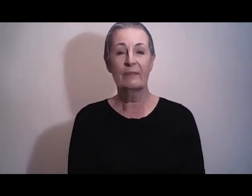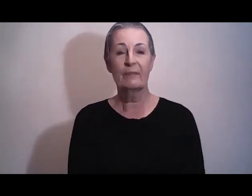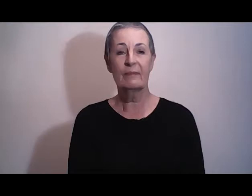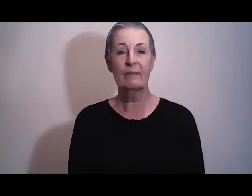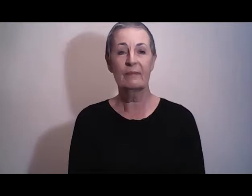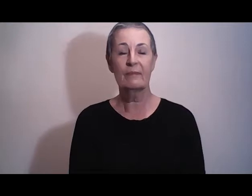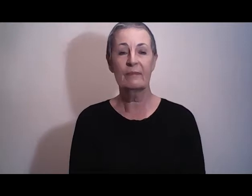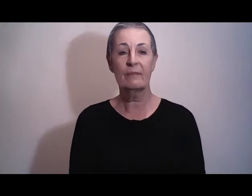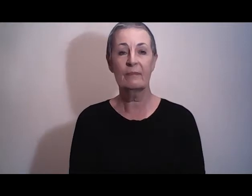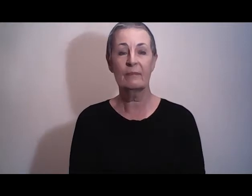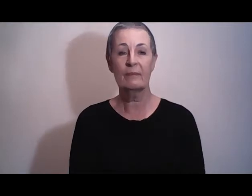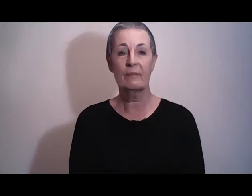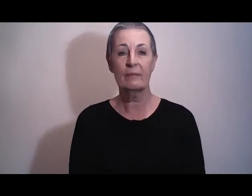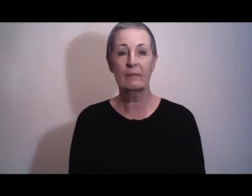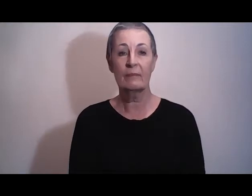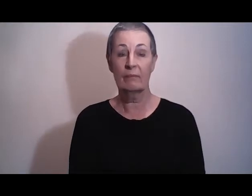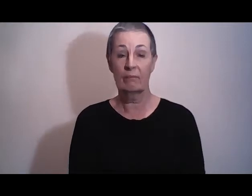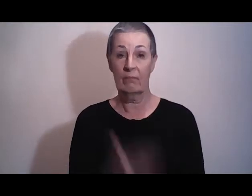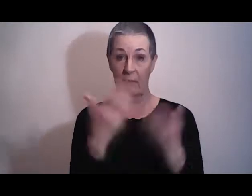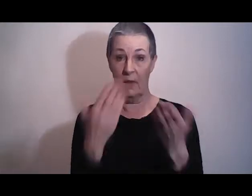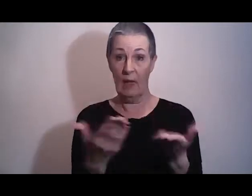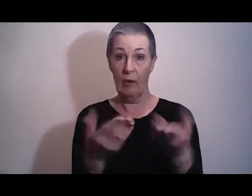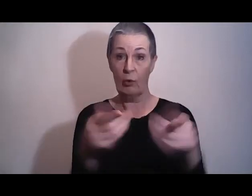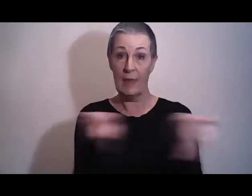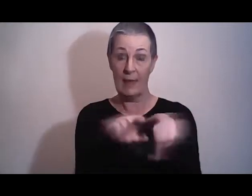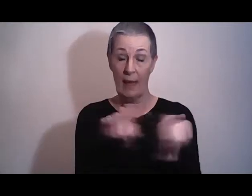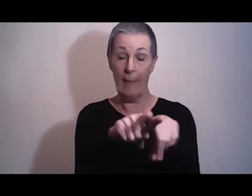So I will do the same now, but sitting down.